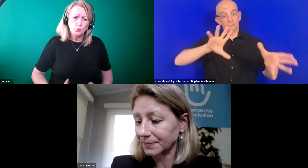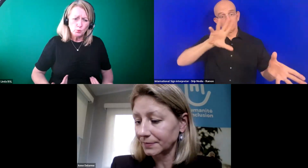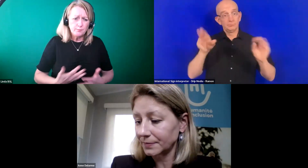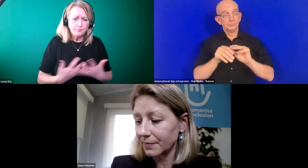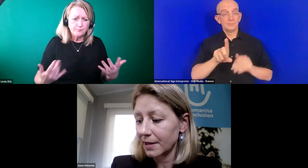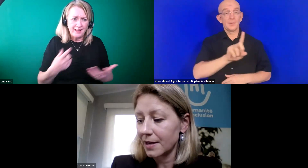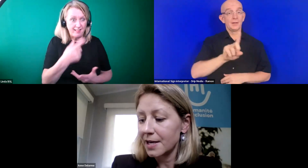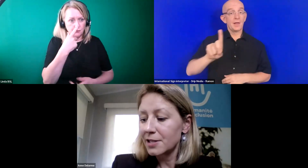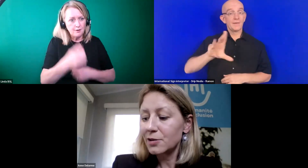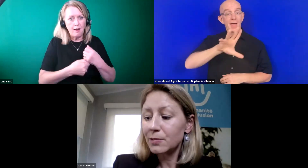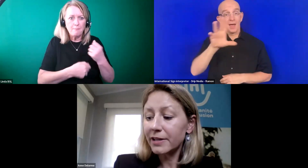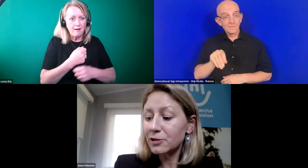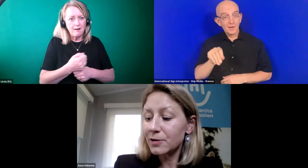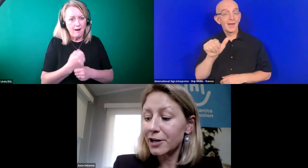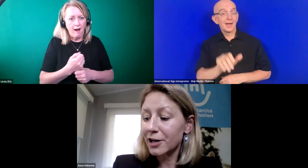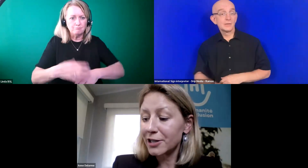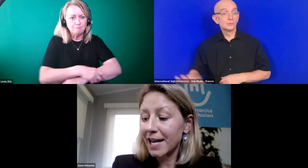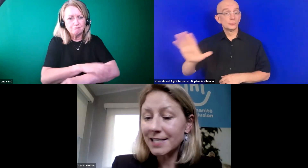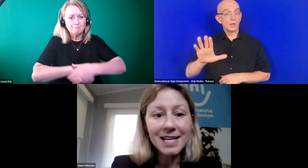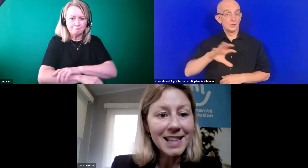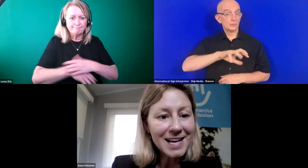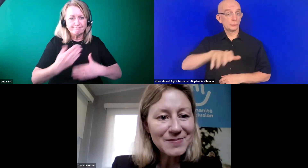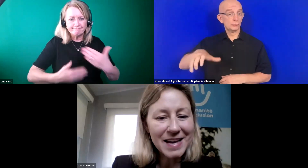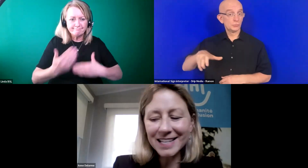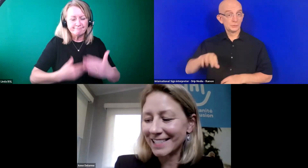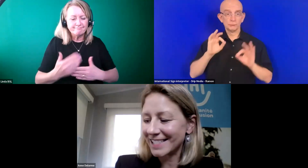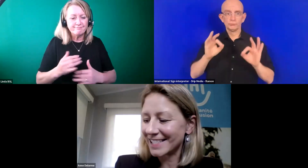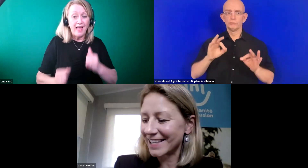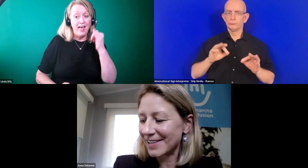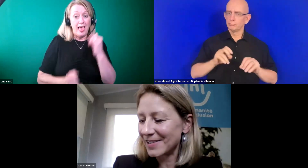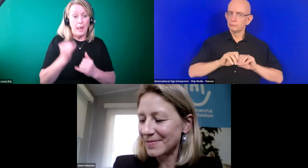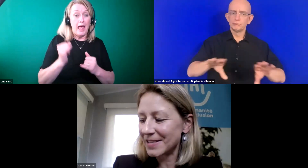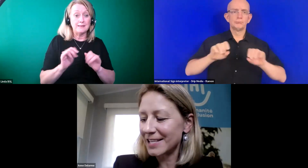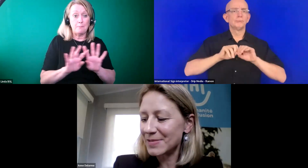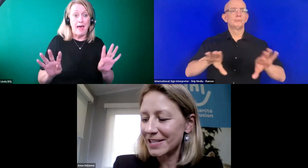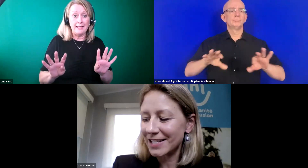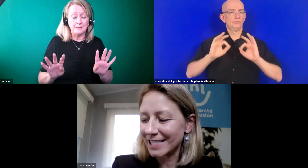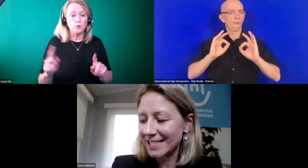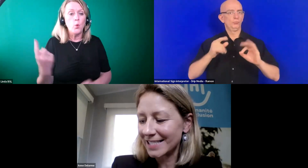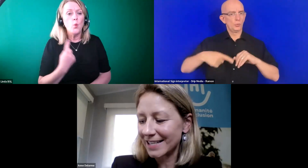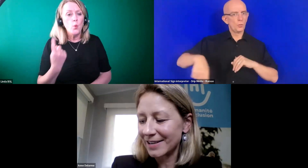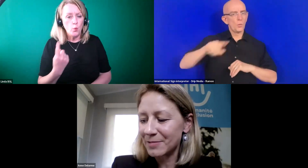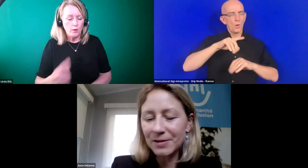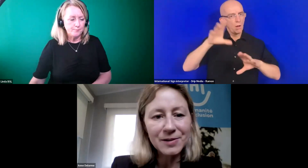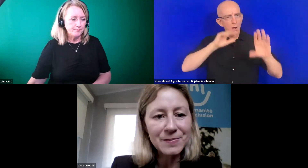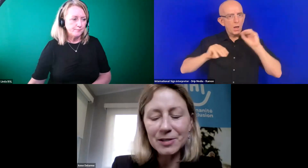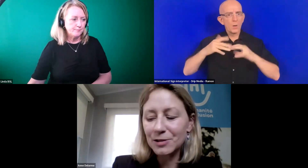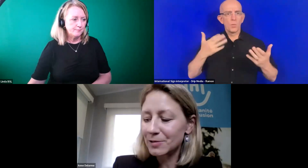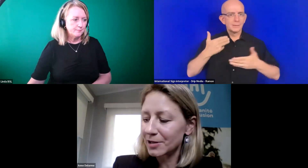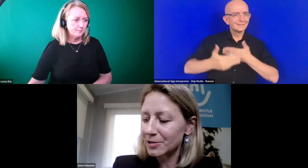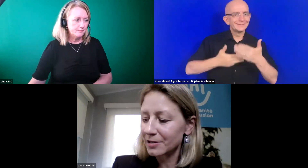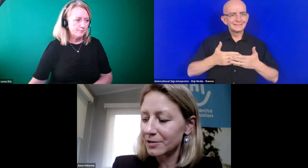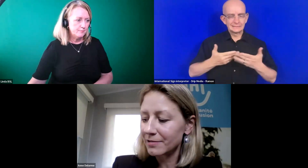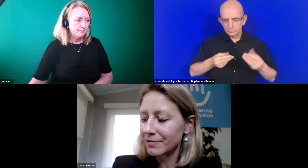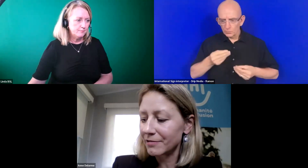practice. So moving on to our next and last panelist, last but not least, welcome